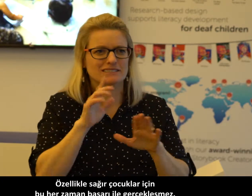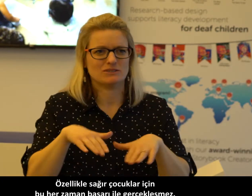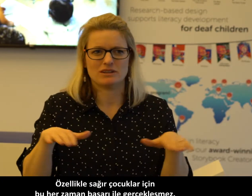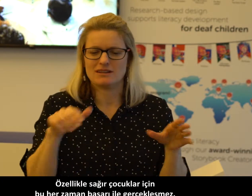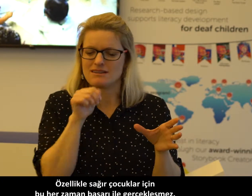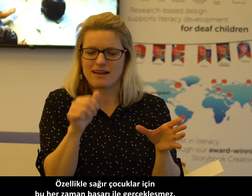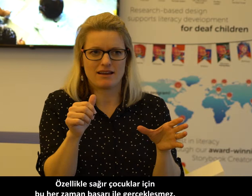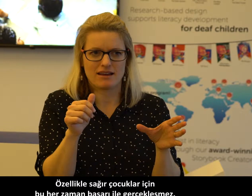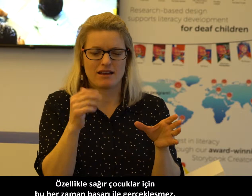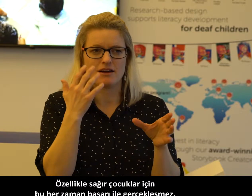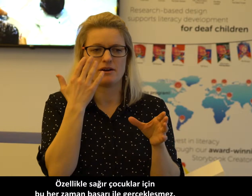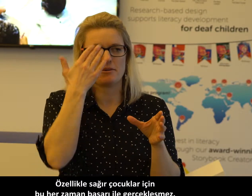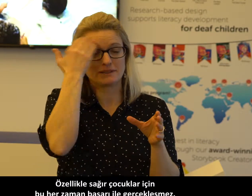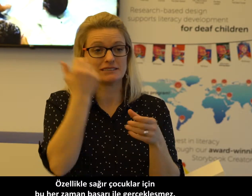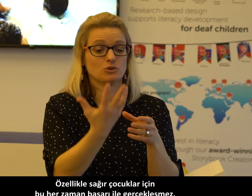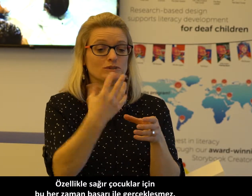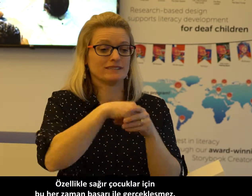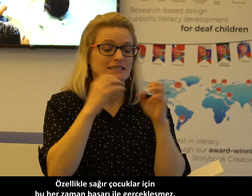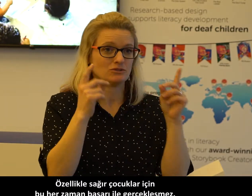For deaf children specifically, that is not always successful.